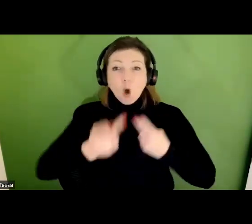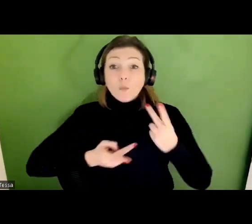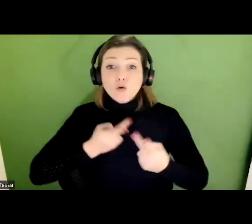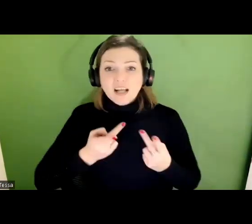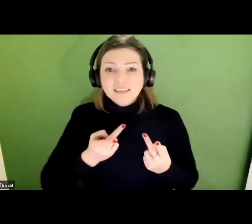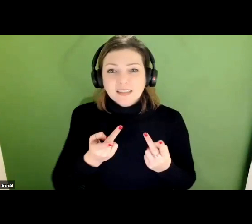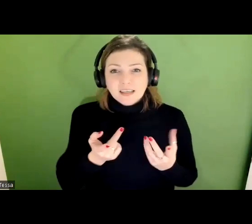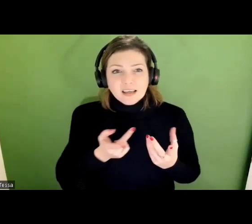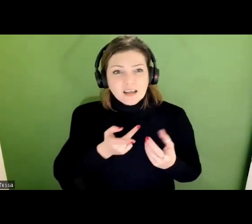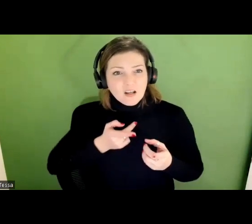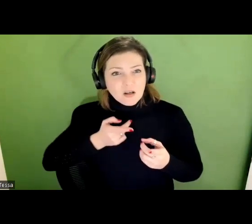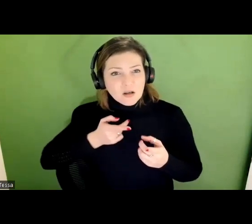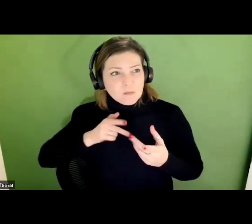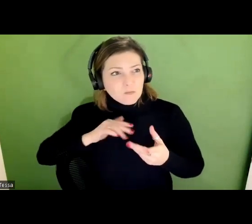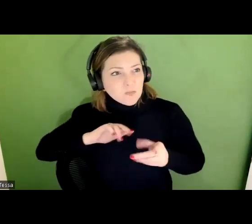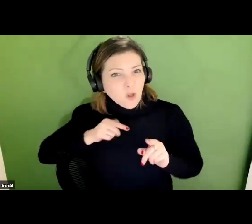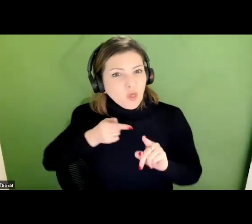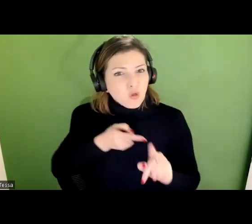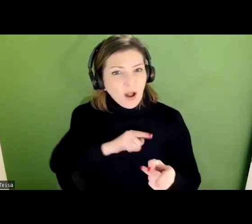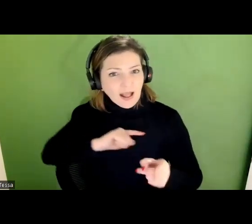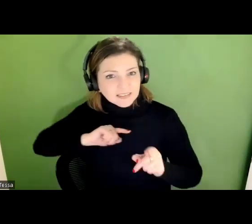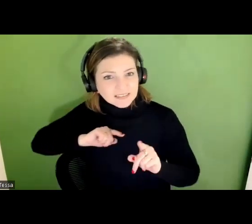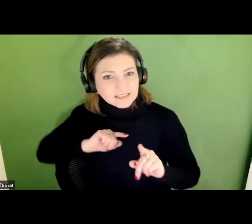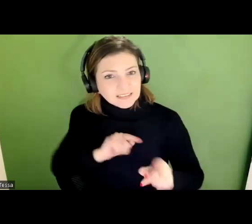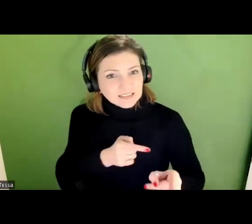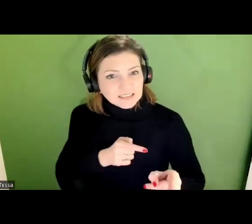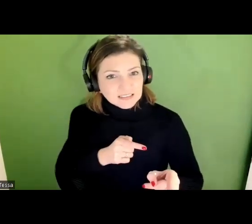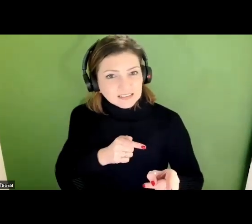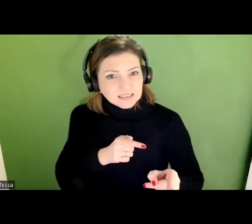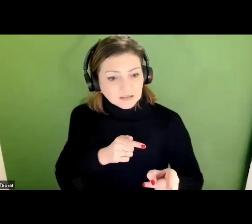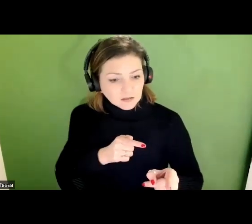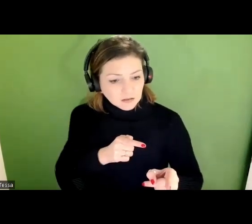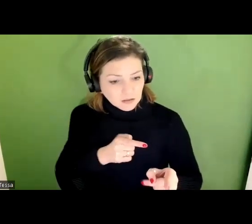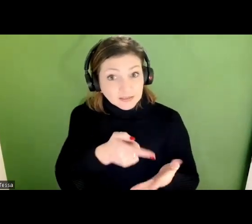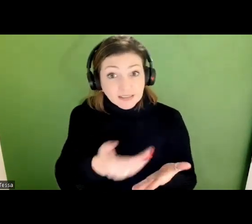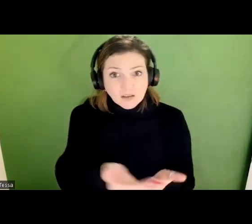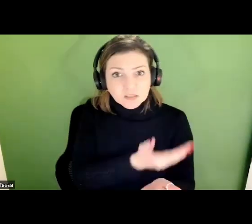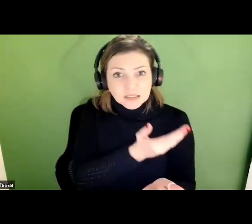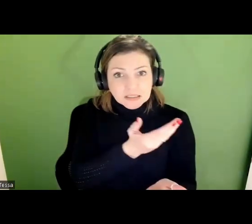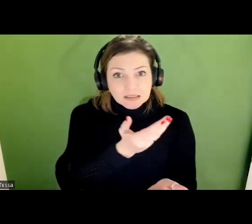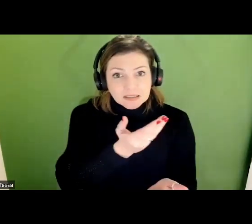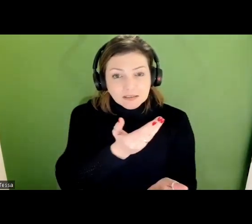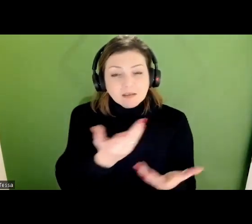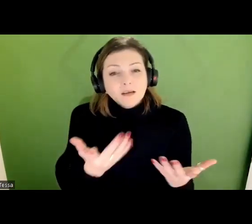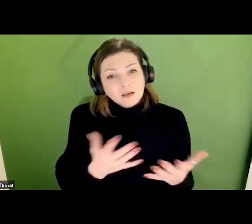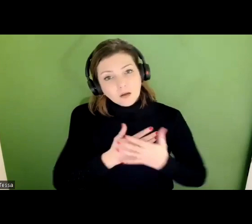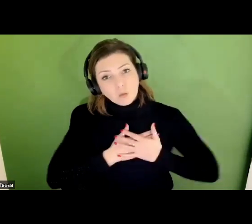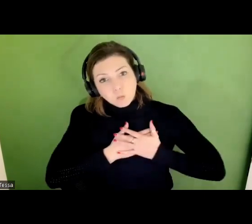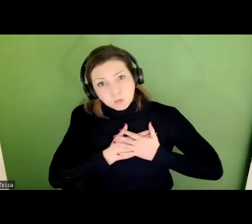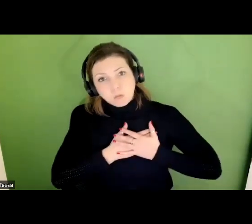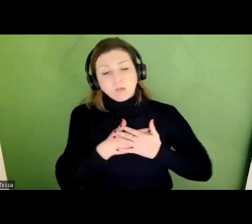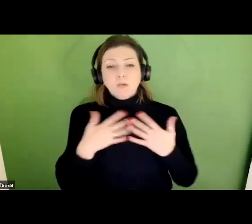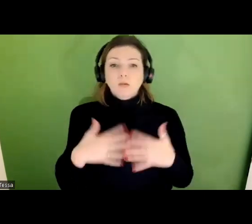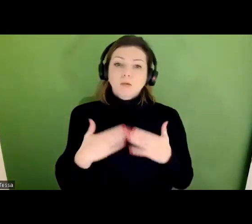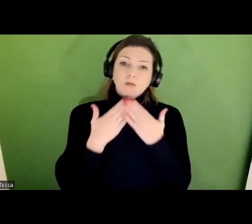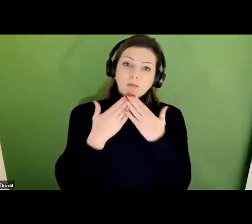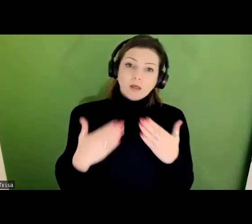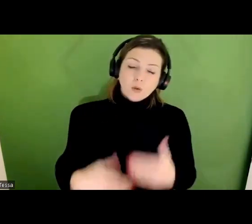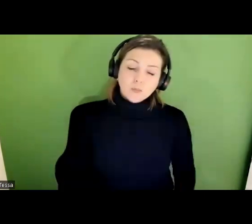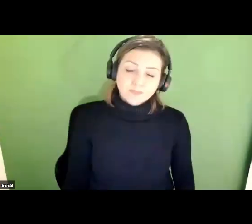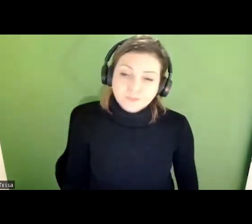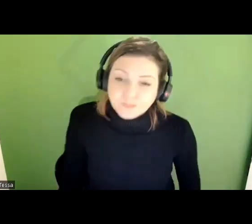threat to the character's safety. What an incredibly poignant and heartfelt piece. Thank you so, so much,